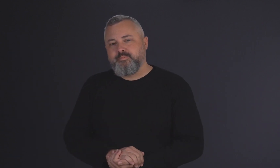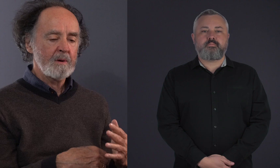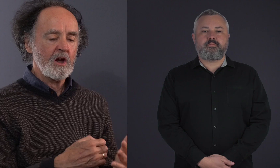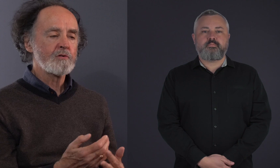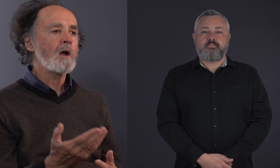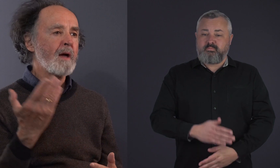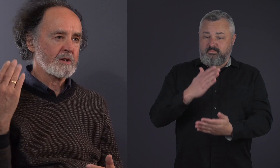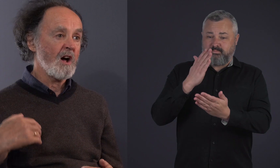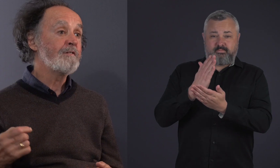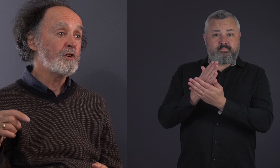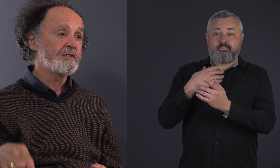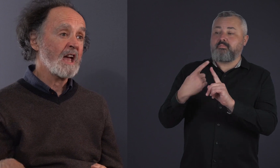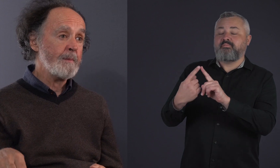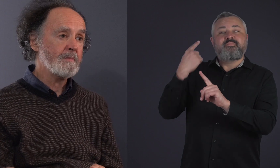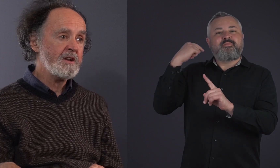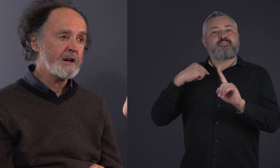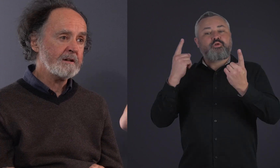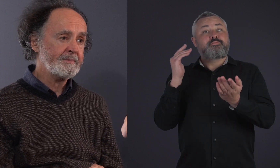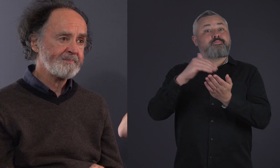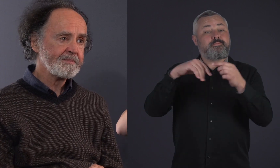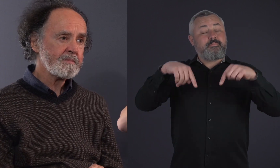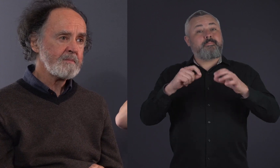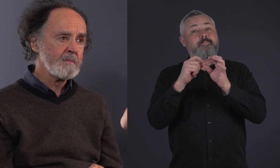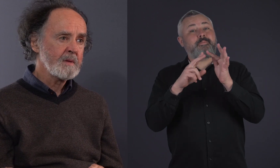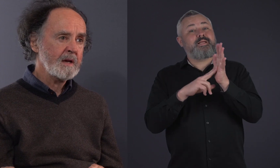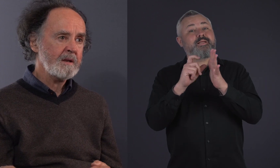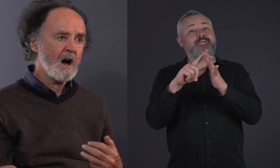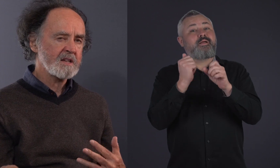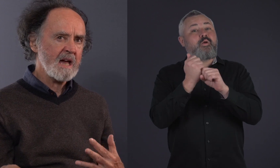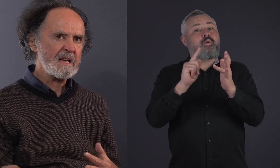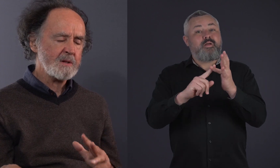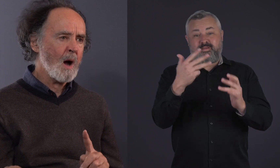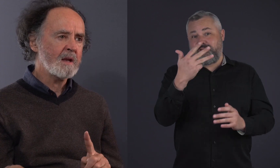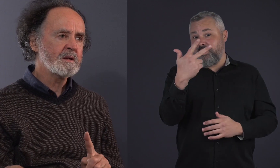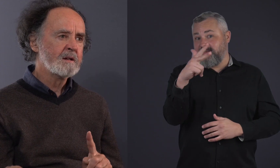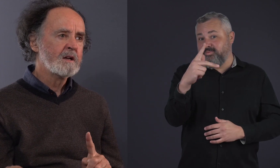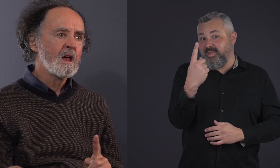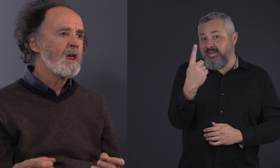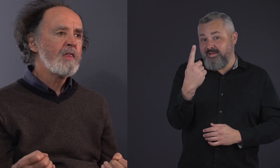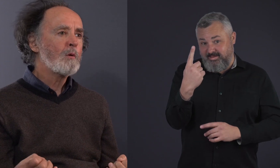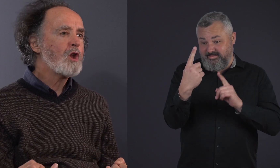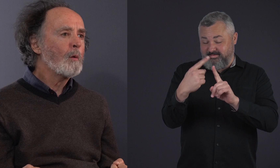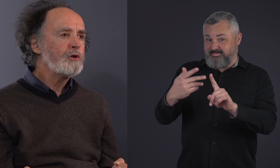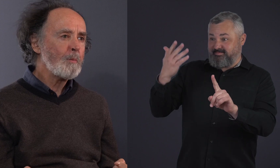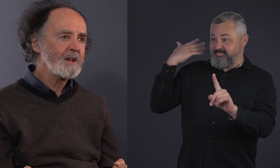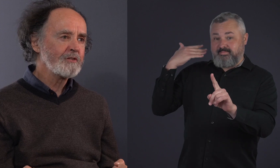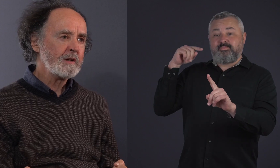It goes right back to when I first came to Bendigo in 1981. There were no interpreting services